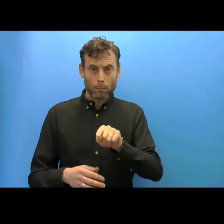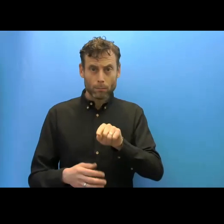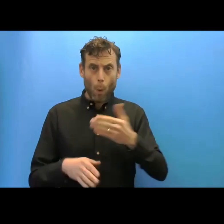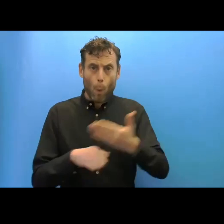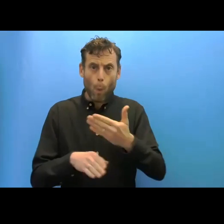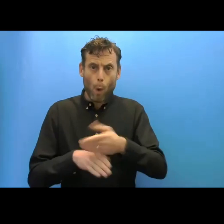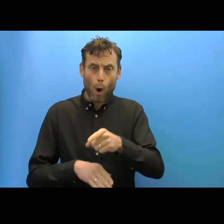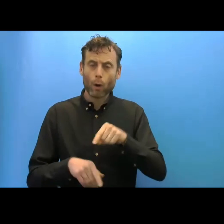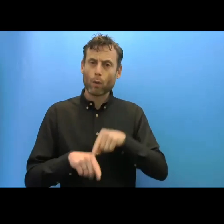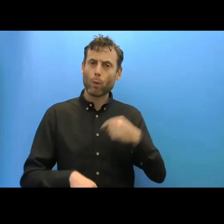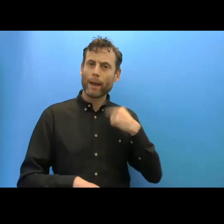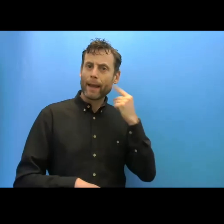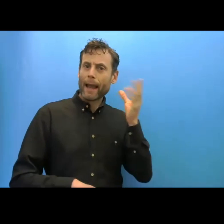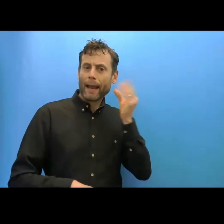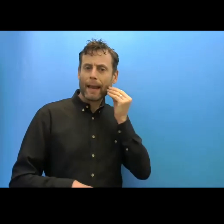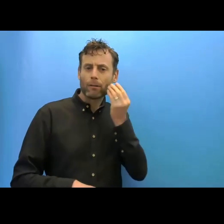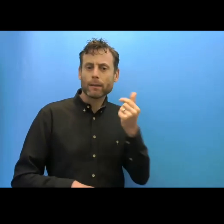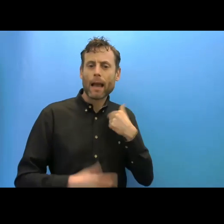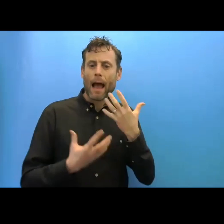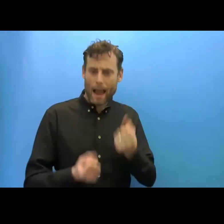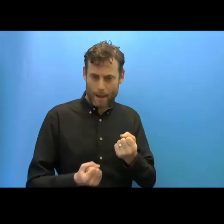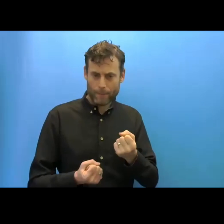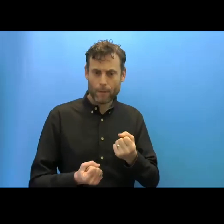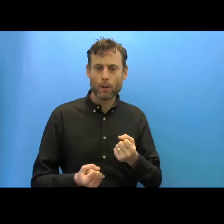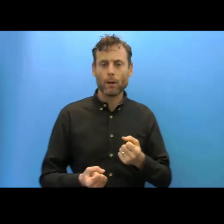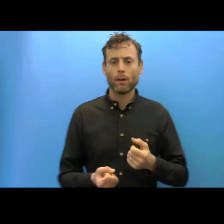what you know from somewhere else in music to somewhere where you don't know.